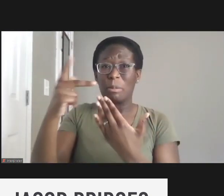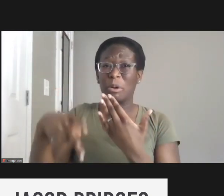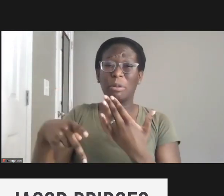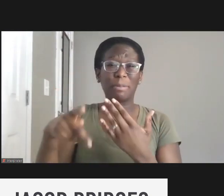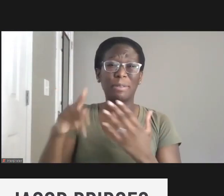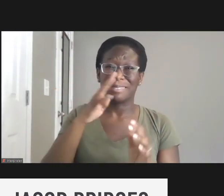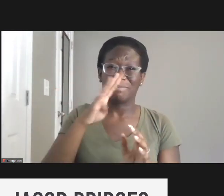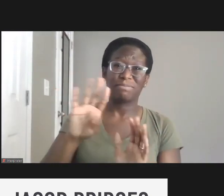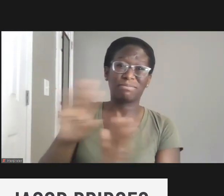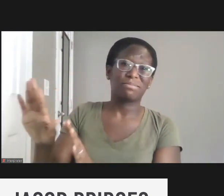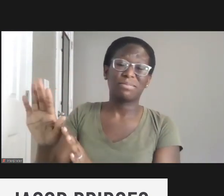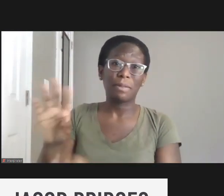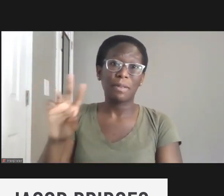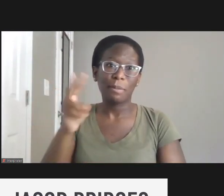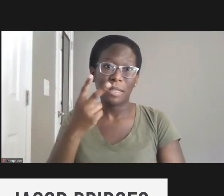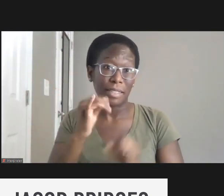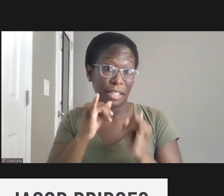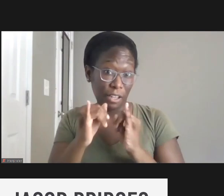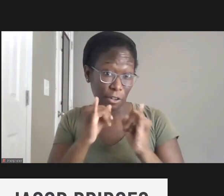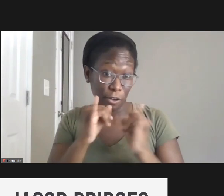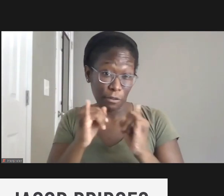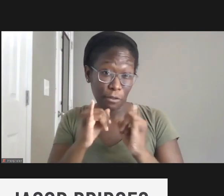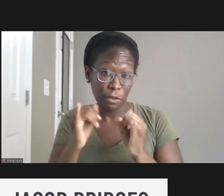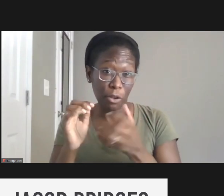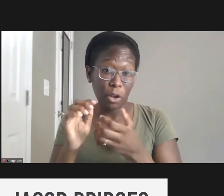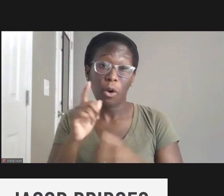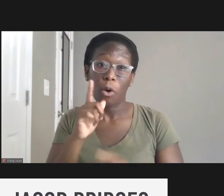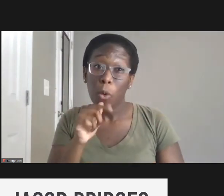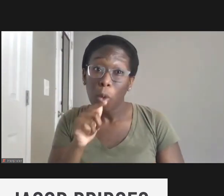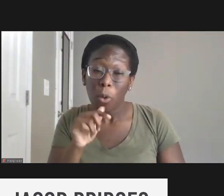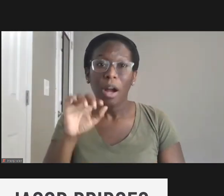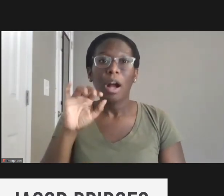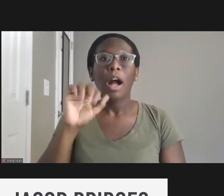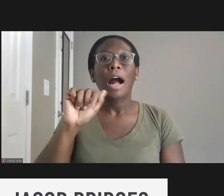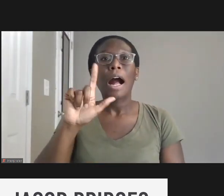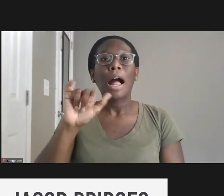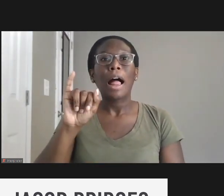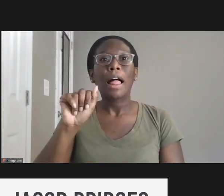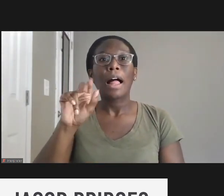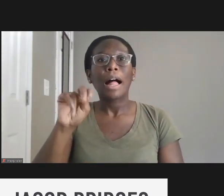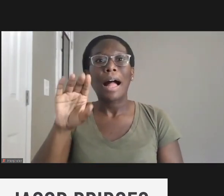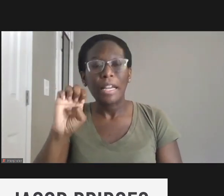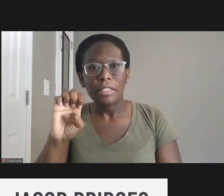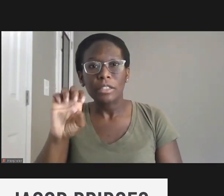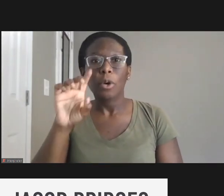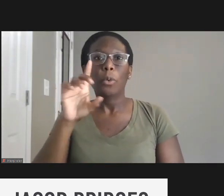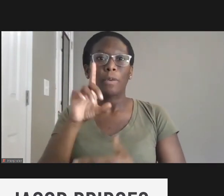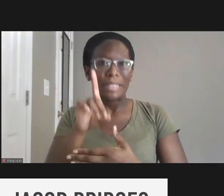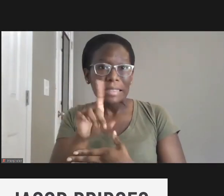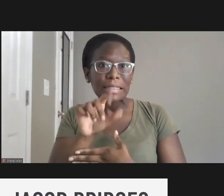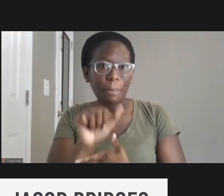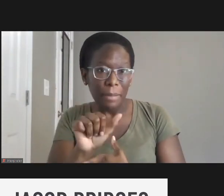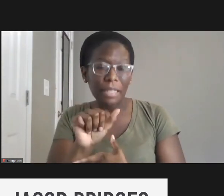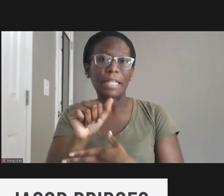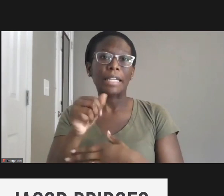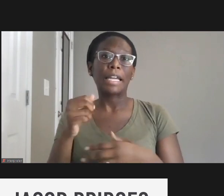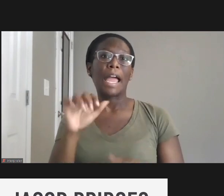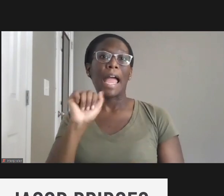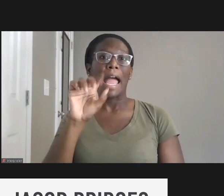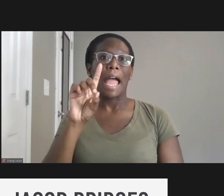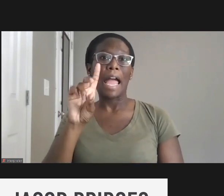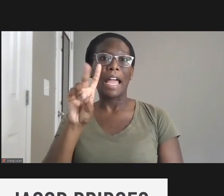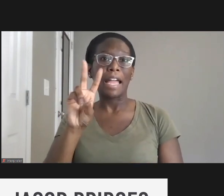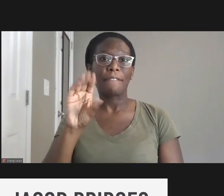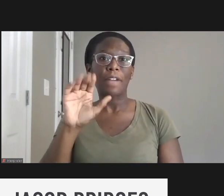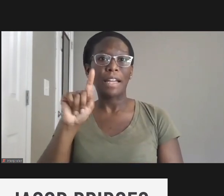second interview was with Alliance of Disability Advocates. When I walked in, I was immediately greeted by